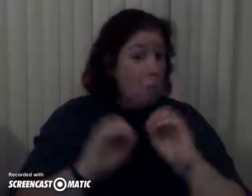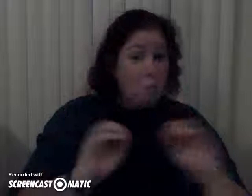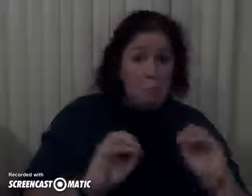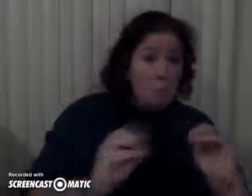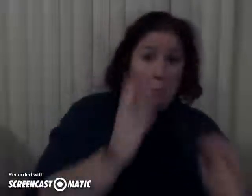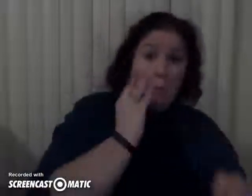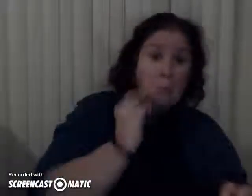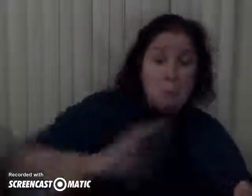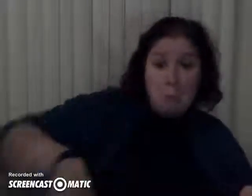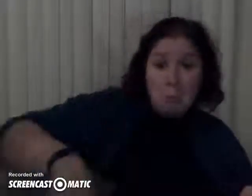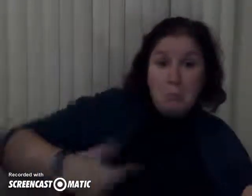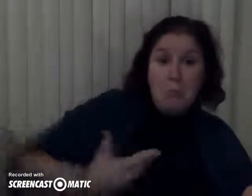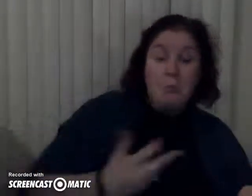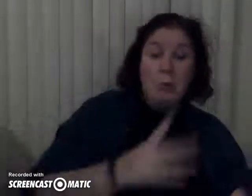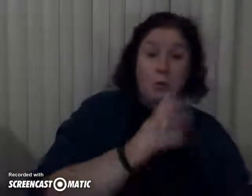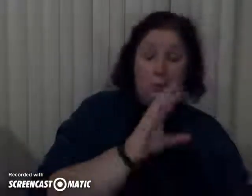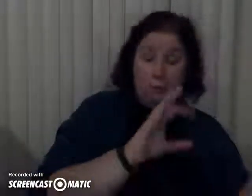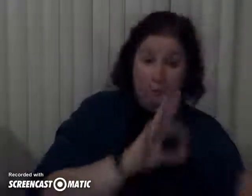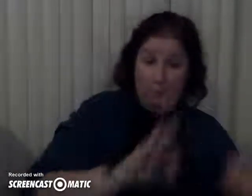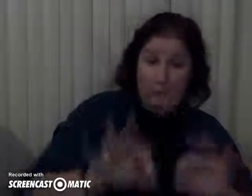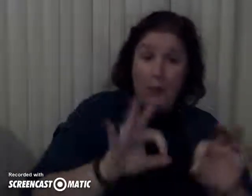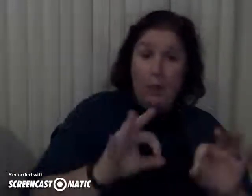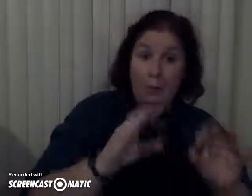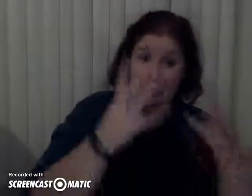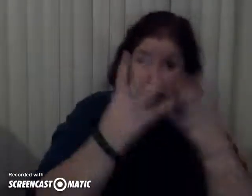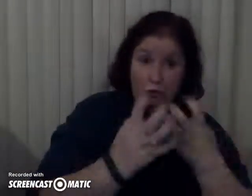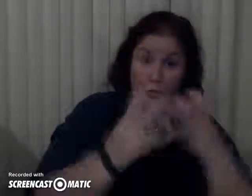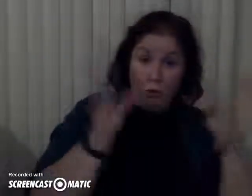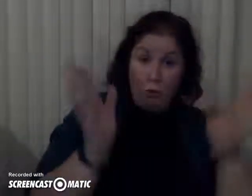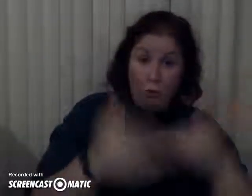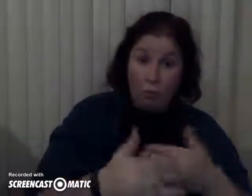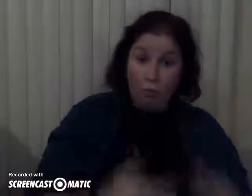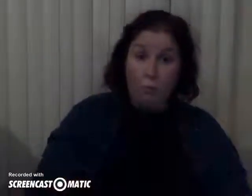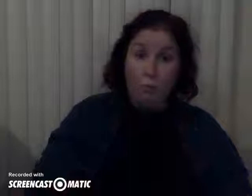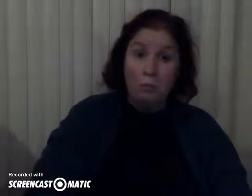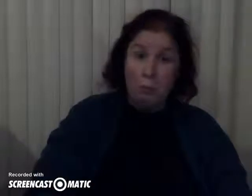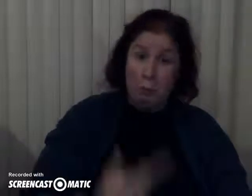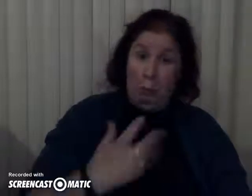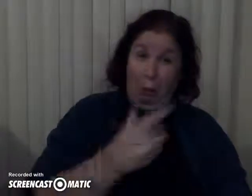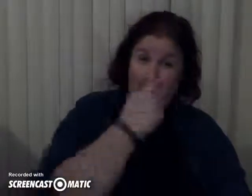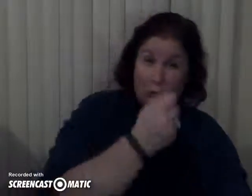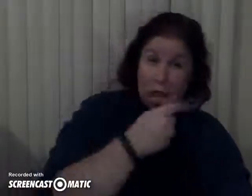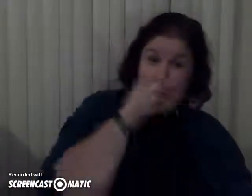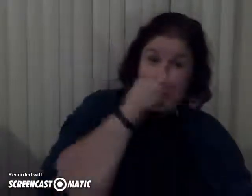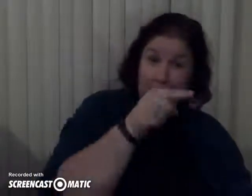or is that something that interests you, is doing some of that kind of the more film-based stuff, working with